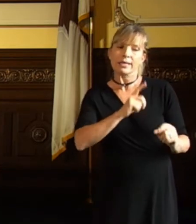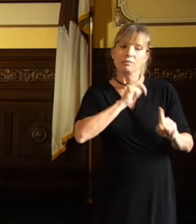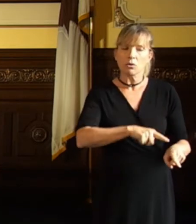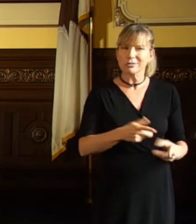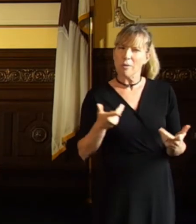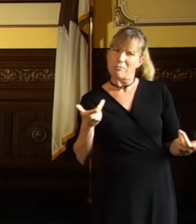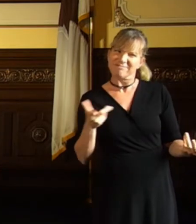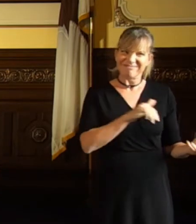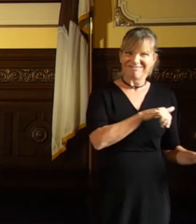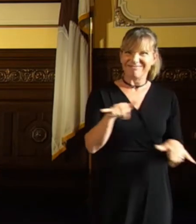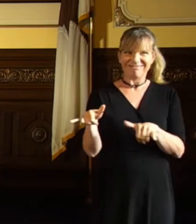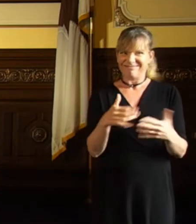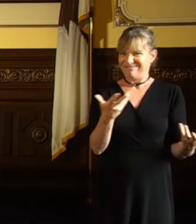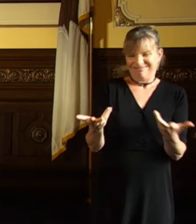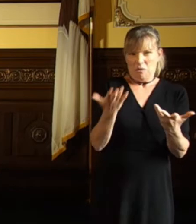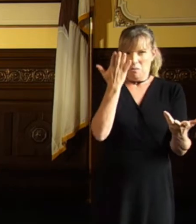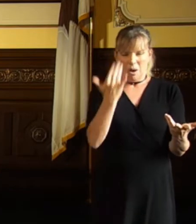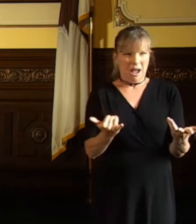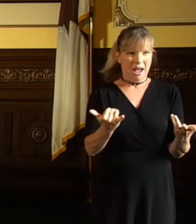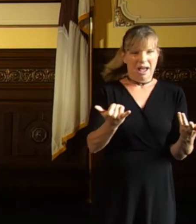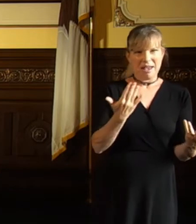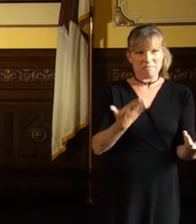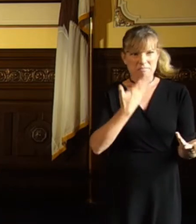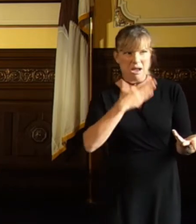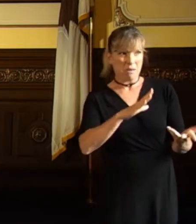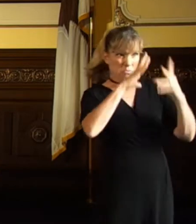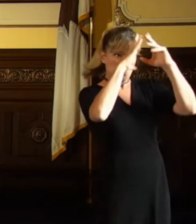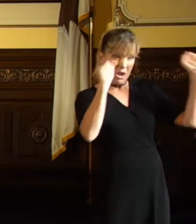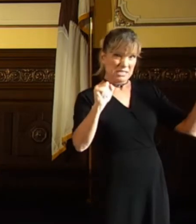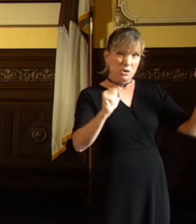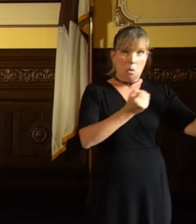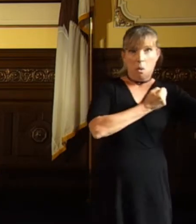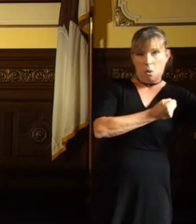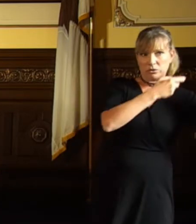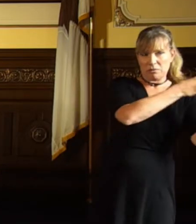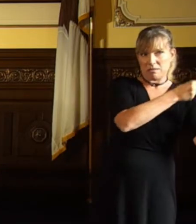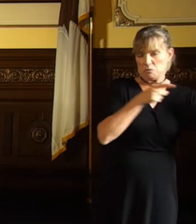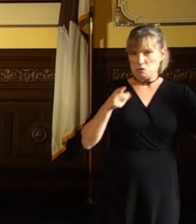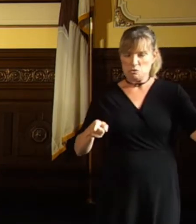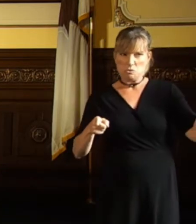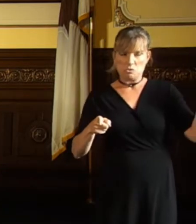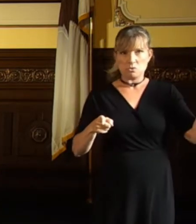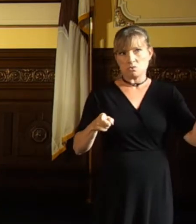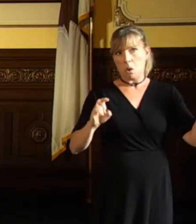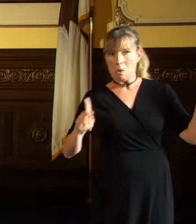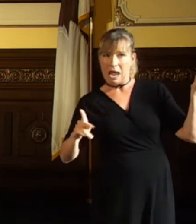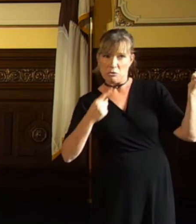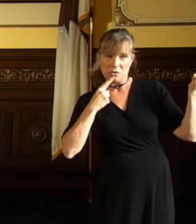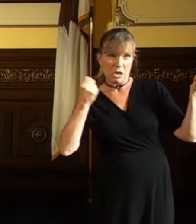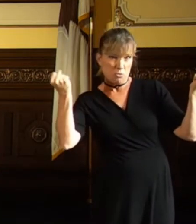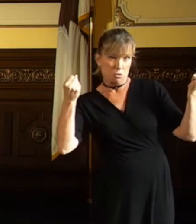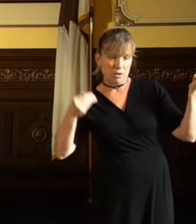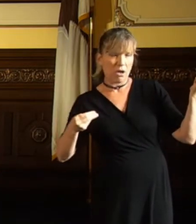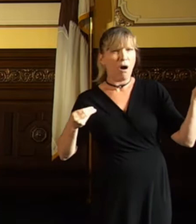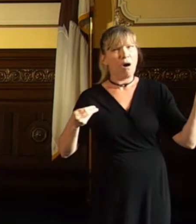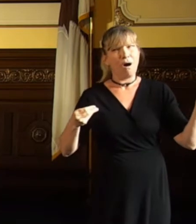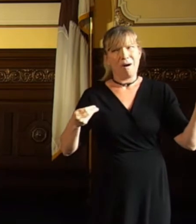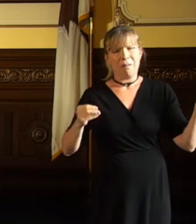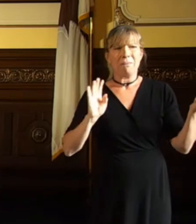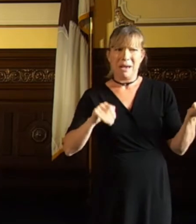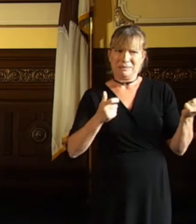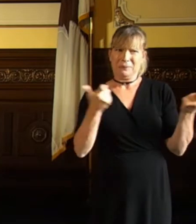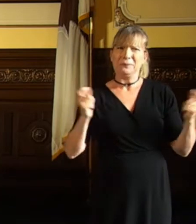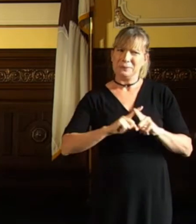orders. So why might it be bad when the president does something like that, but okay when you do it? Well, there's an awfully big